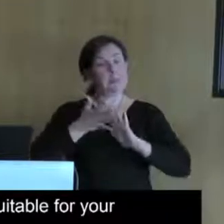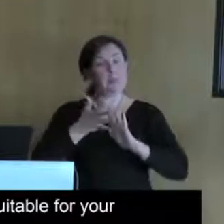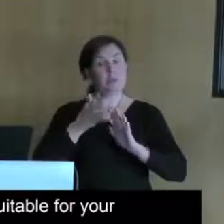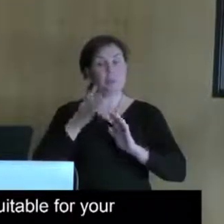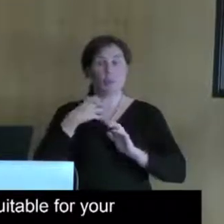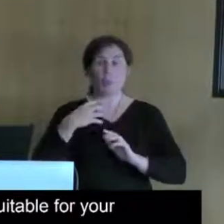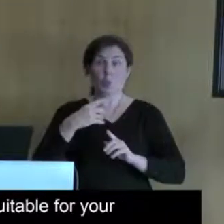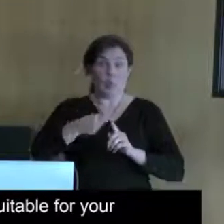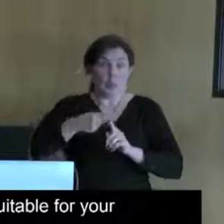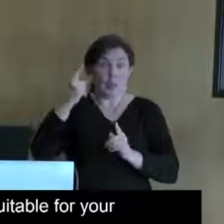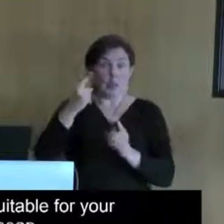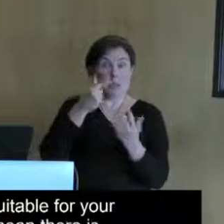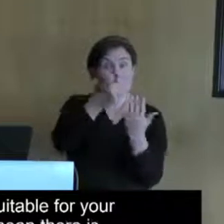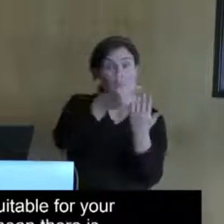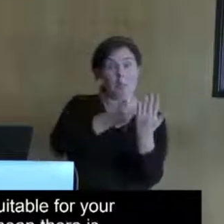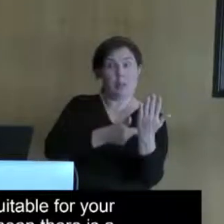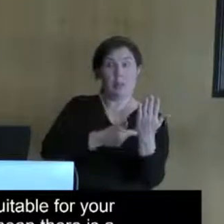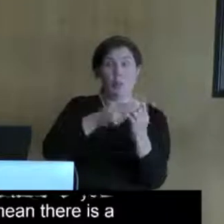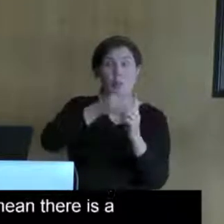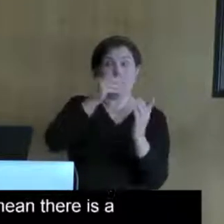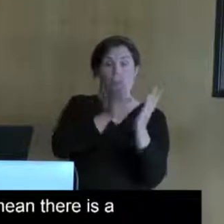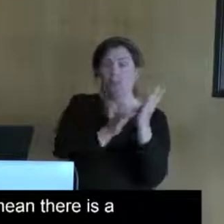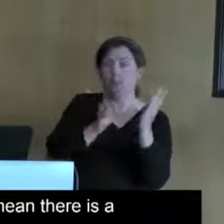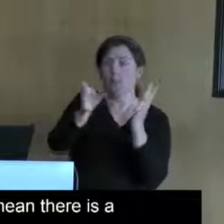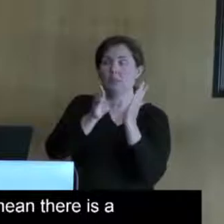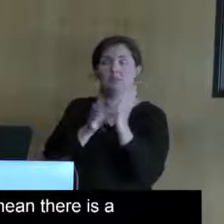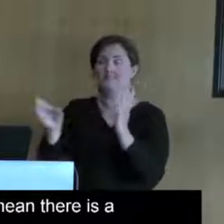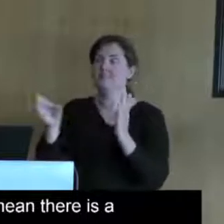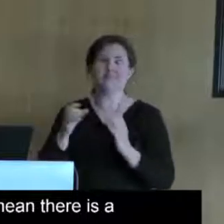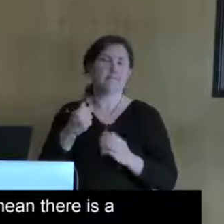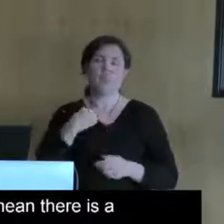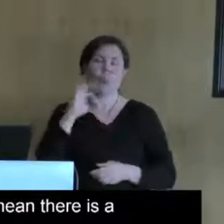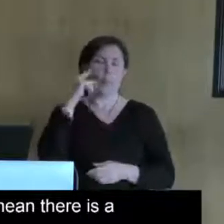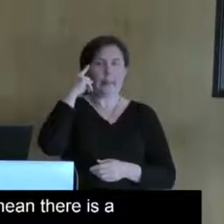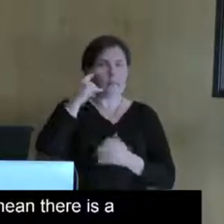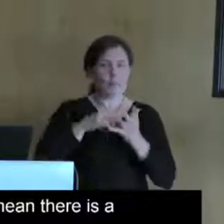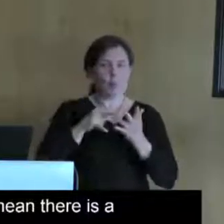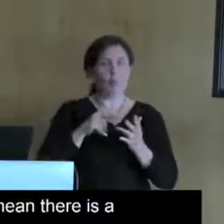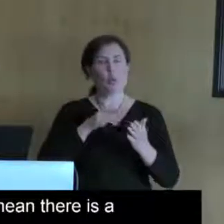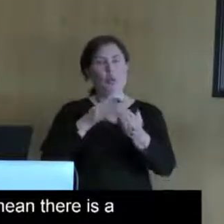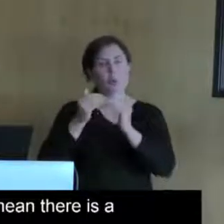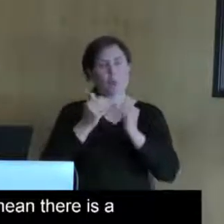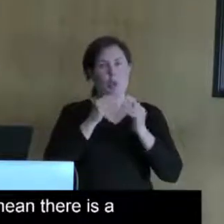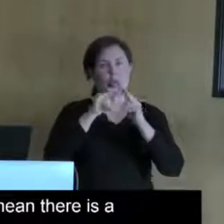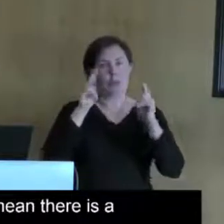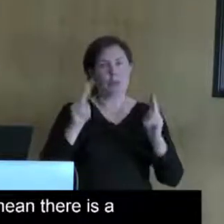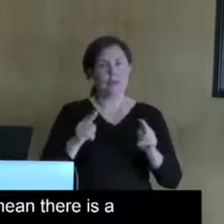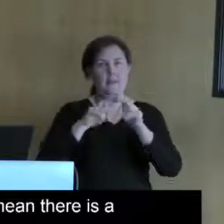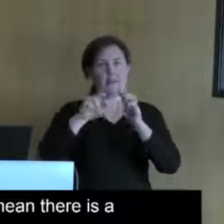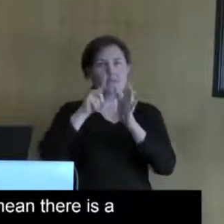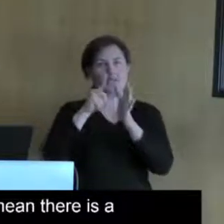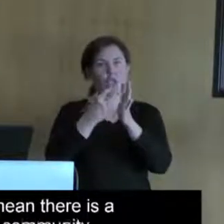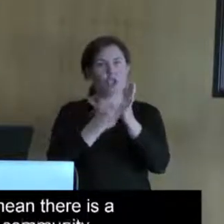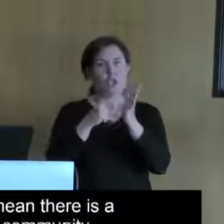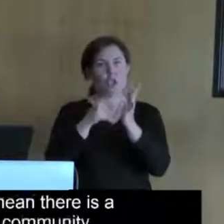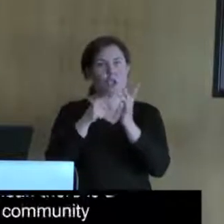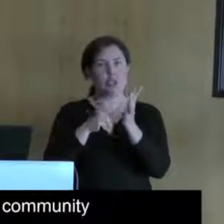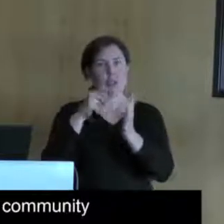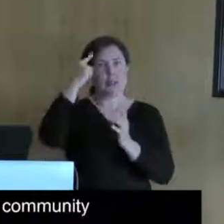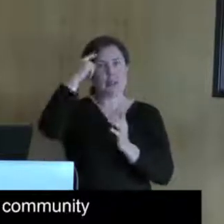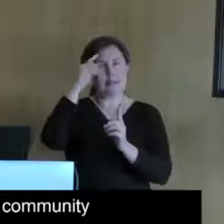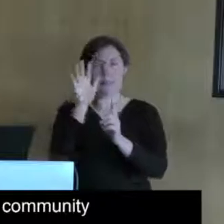universal access properties that will be suitable for your clients to access. Now, whether or not it's going